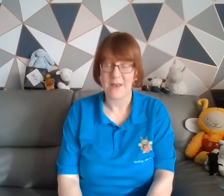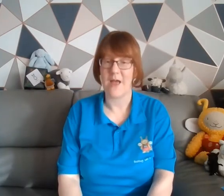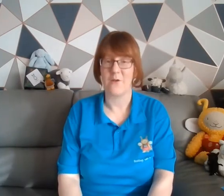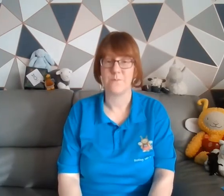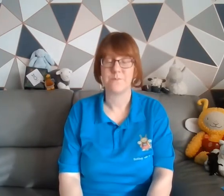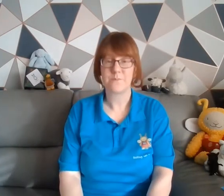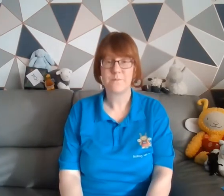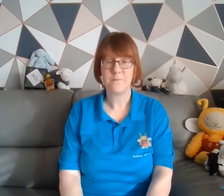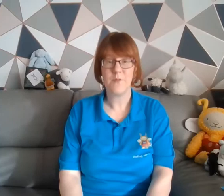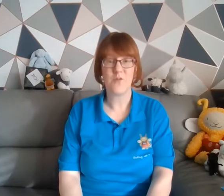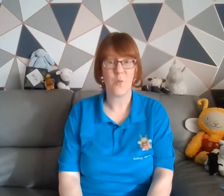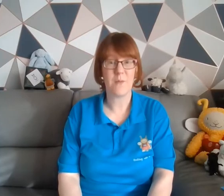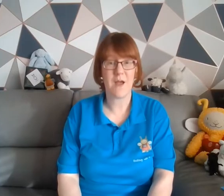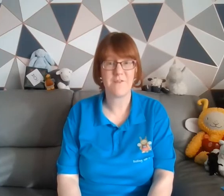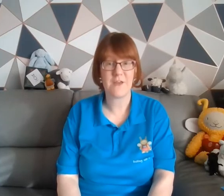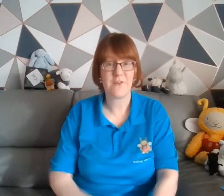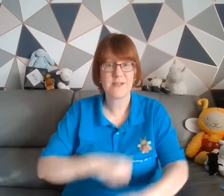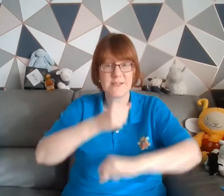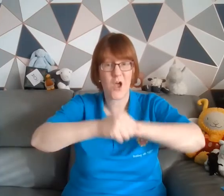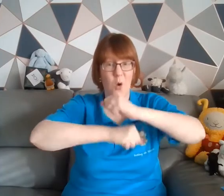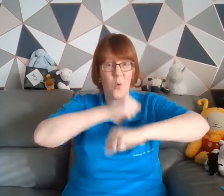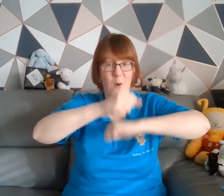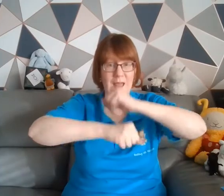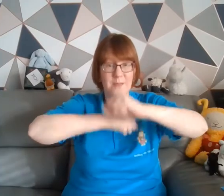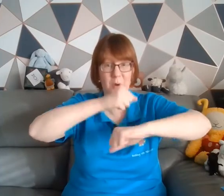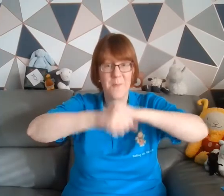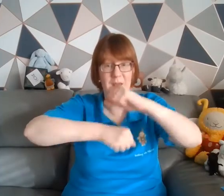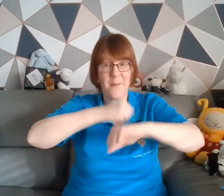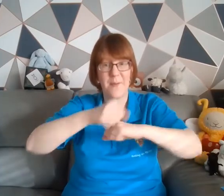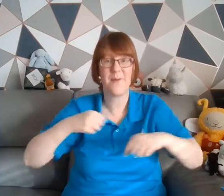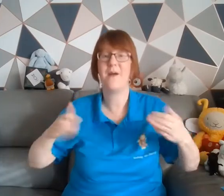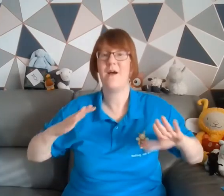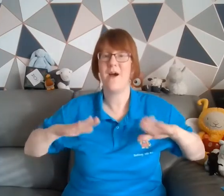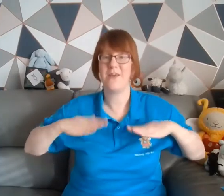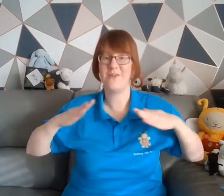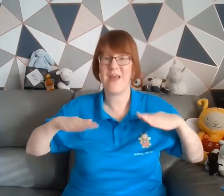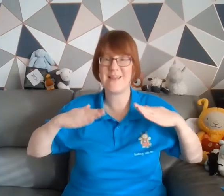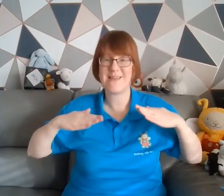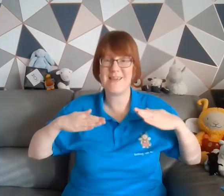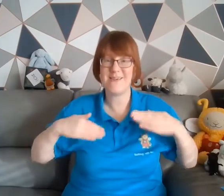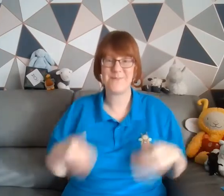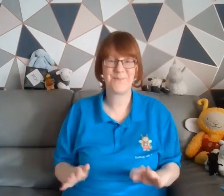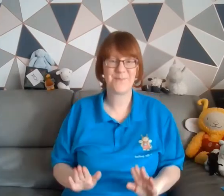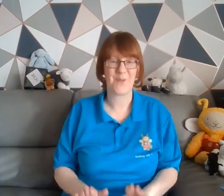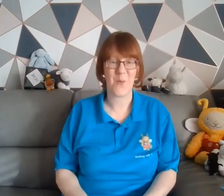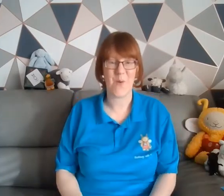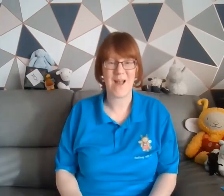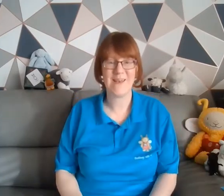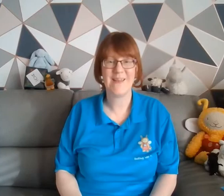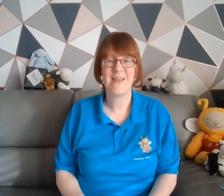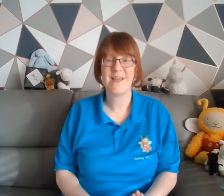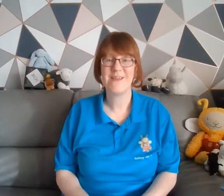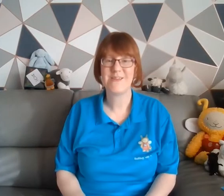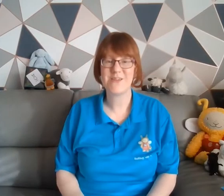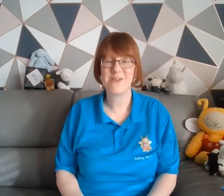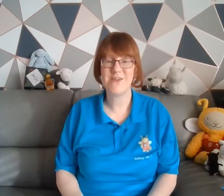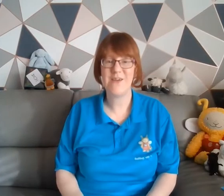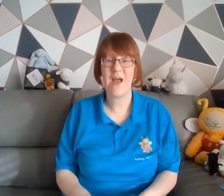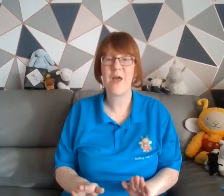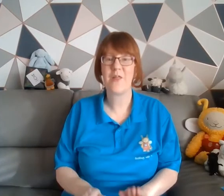Now, got one of my favourites. Wind the bobbin up. Are you ready? One, two,